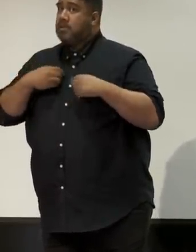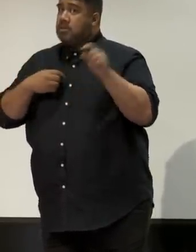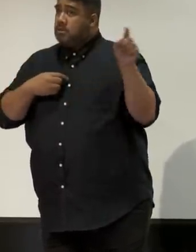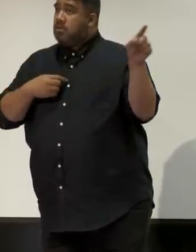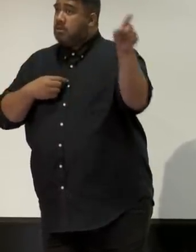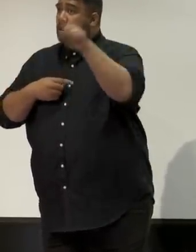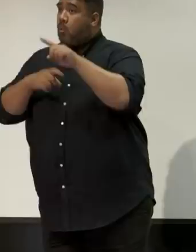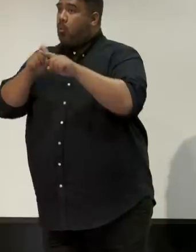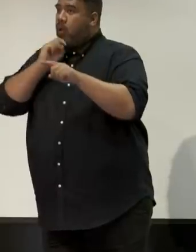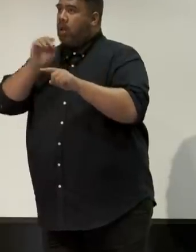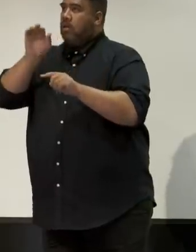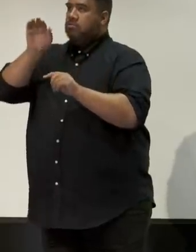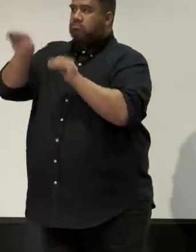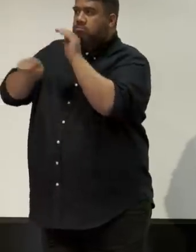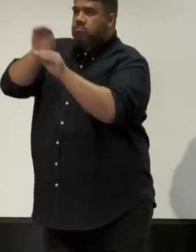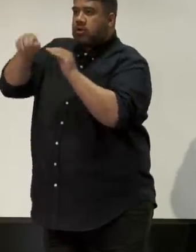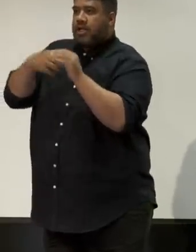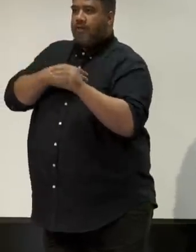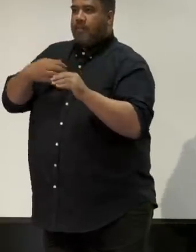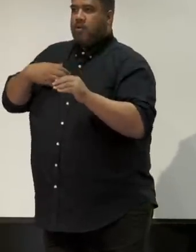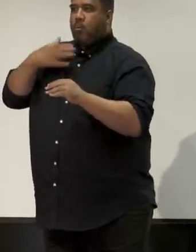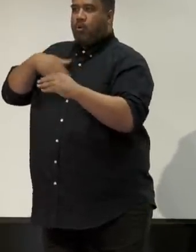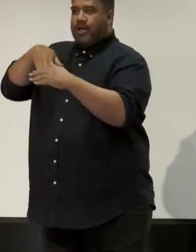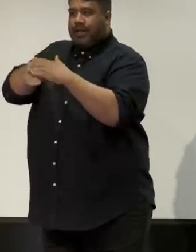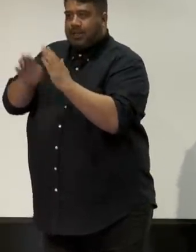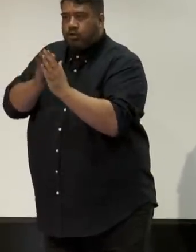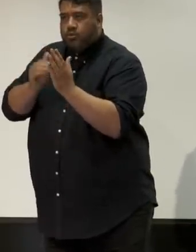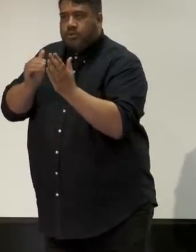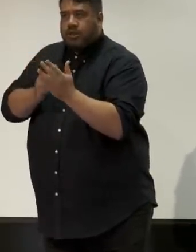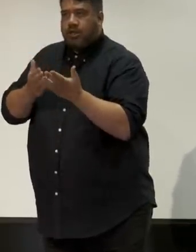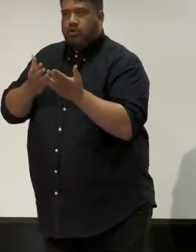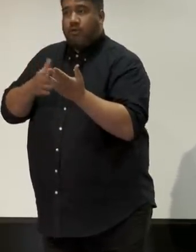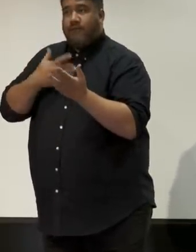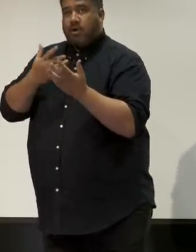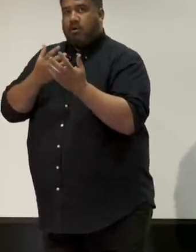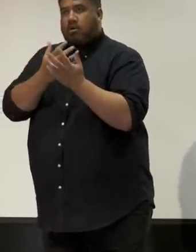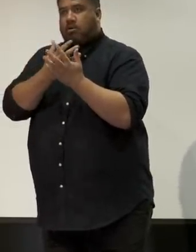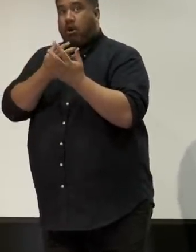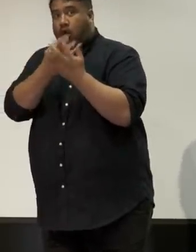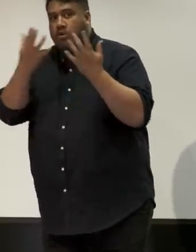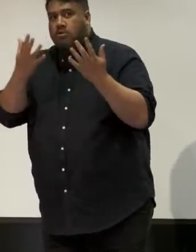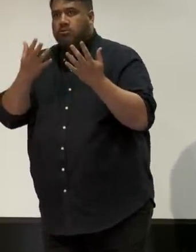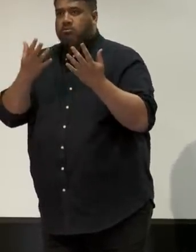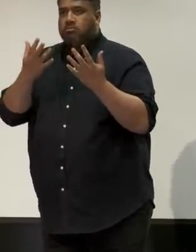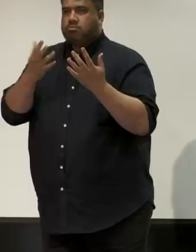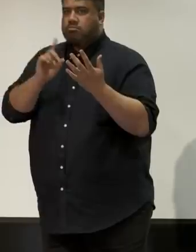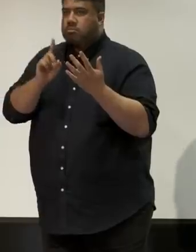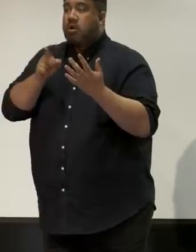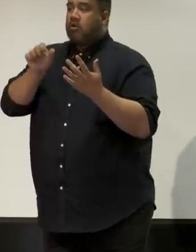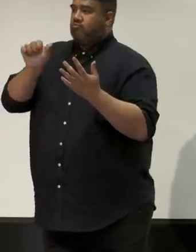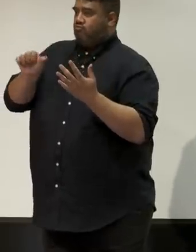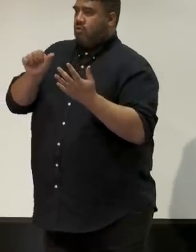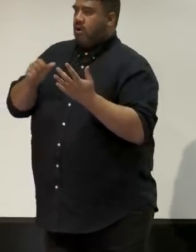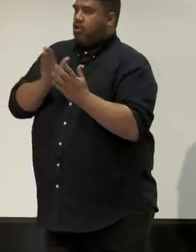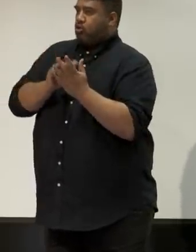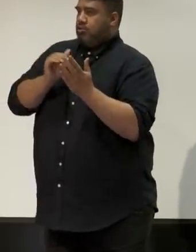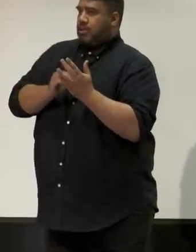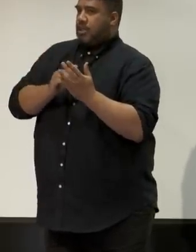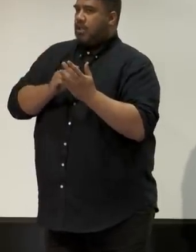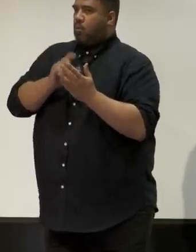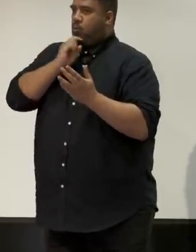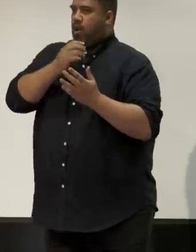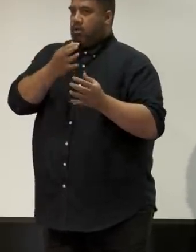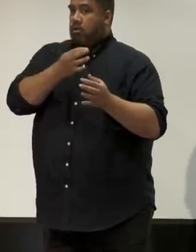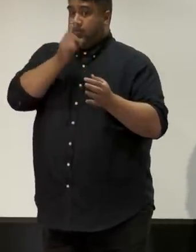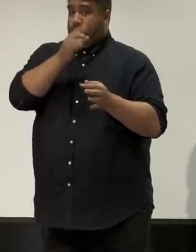and months to come? Look, I imagine that we are not the only country in the world who are facing this. Anyone with border restrictions is facing